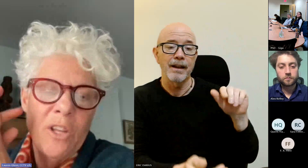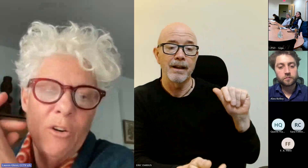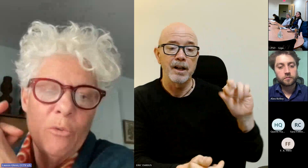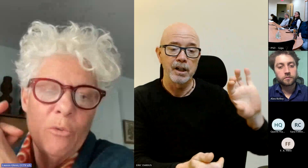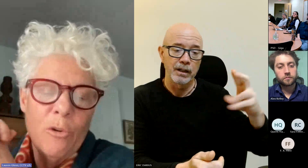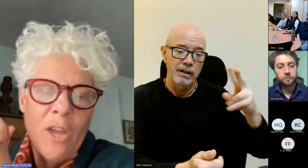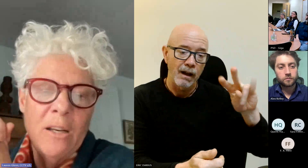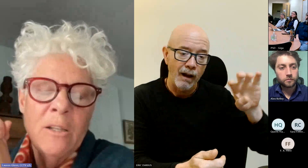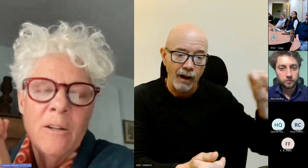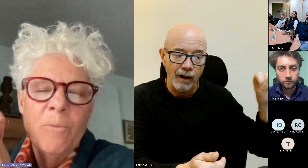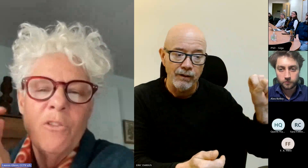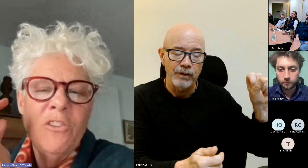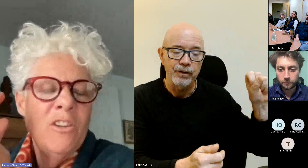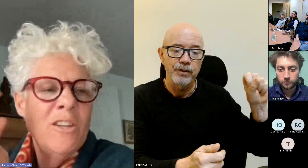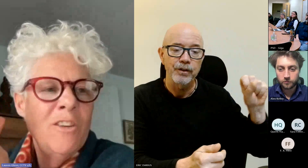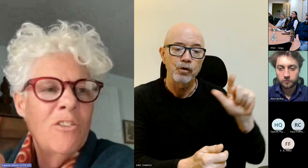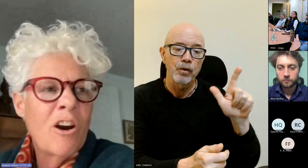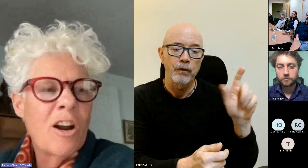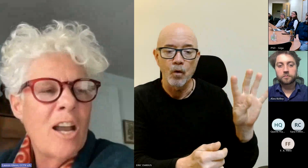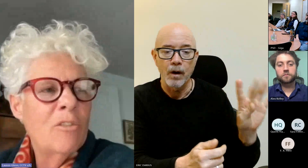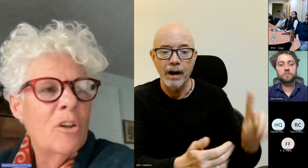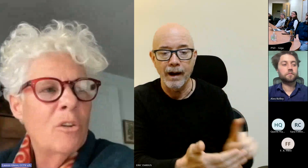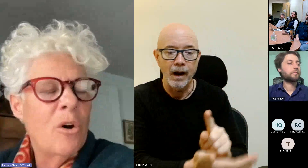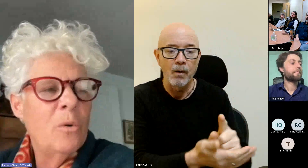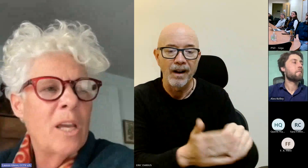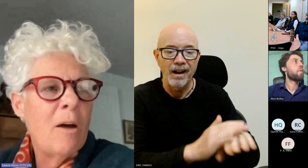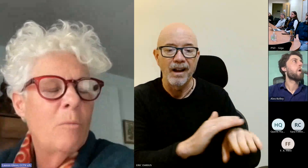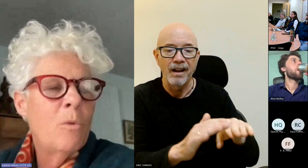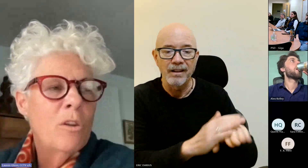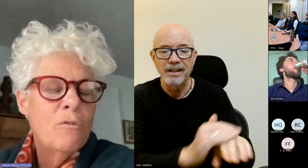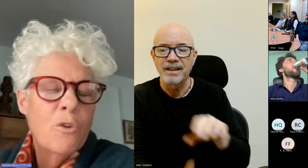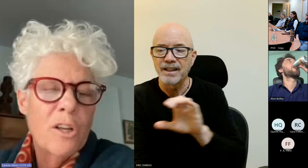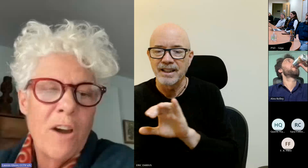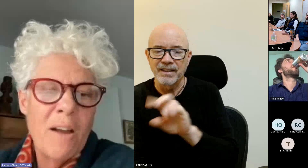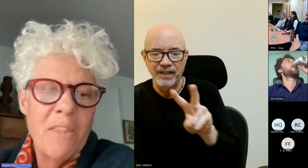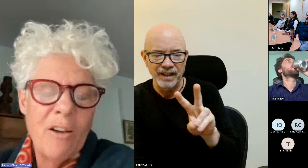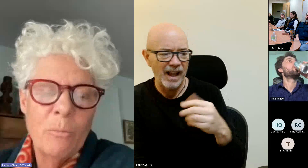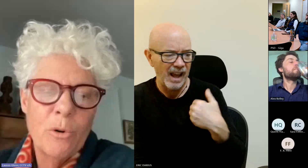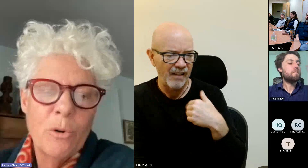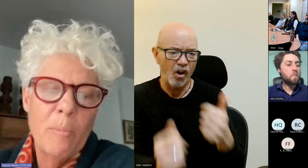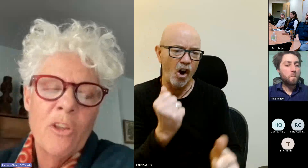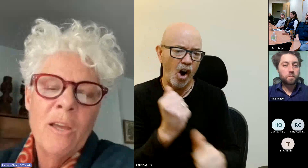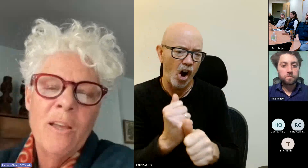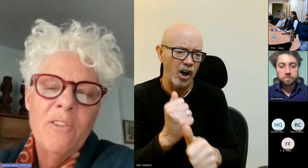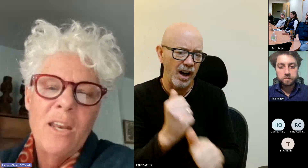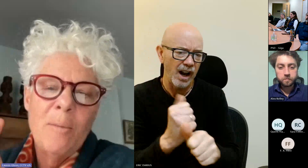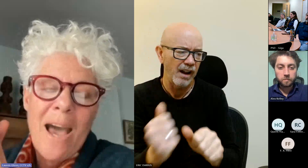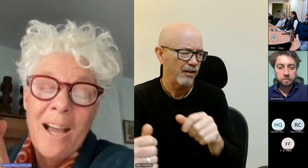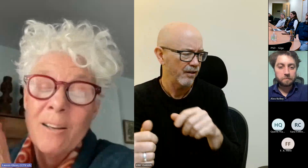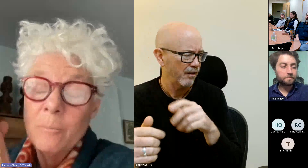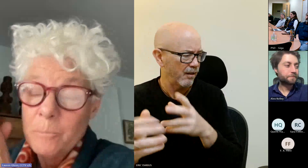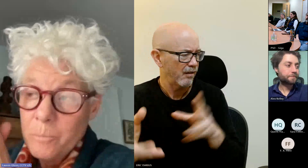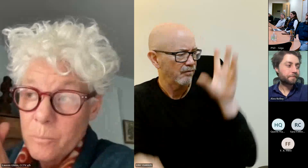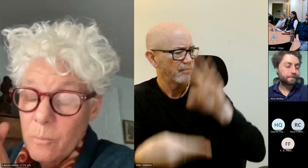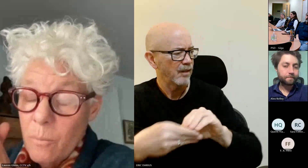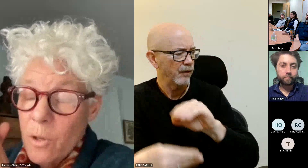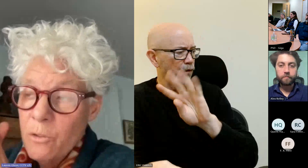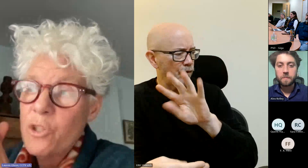Access Media Centers represent. CCTV's archives alone count more than 45,000 programs dating